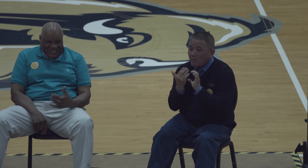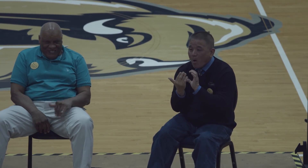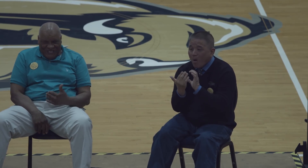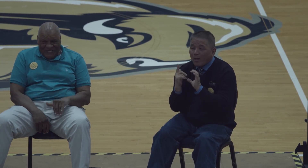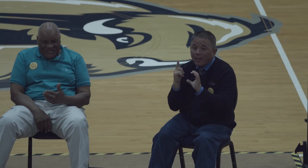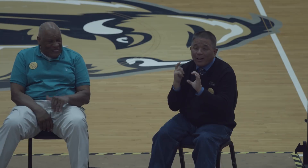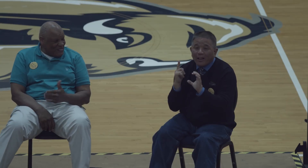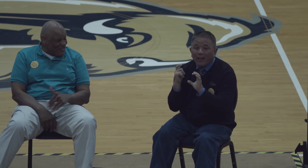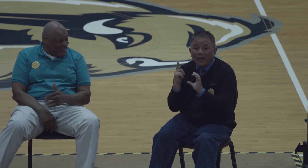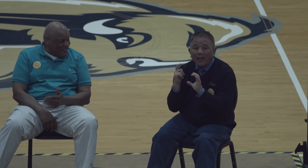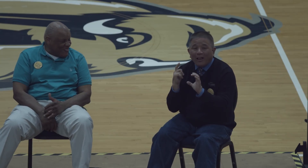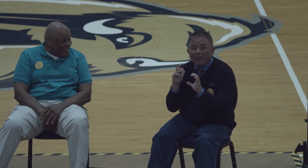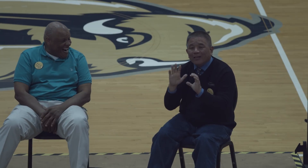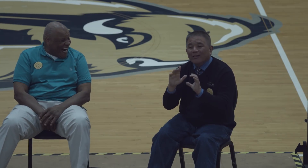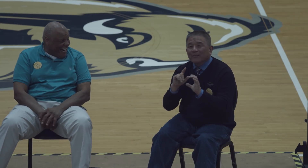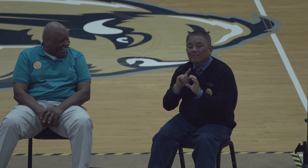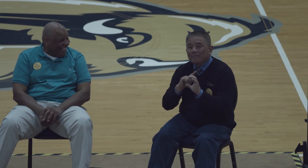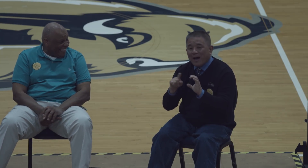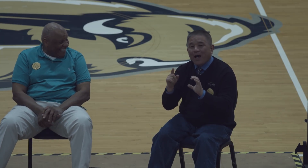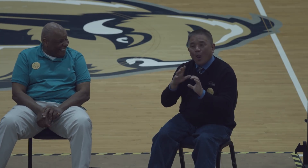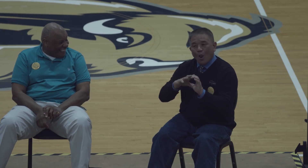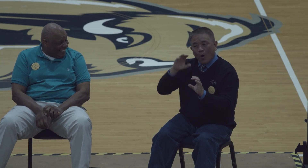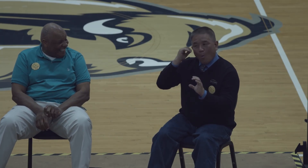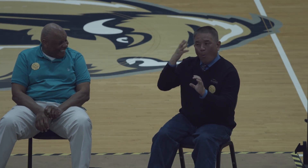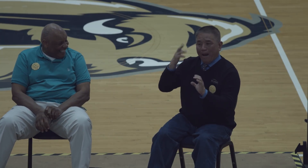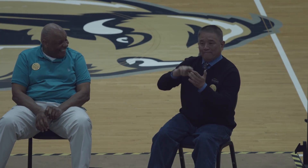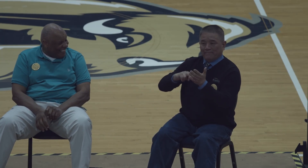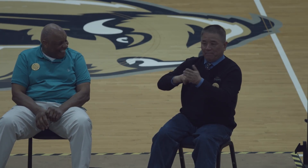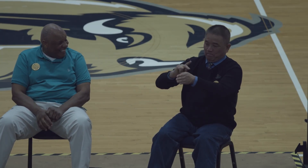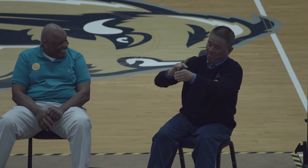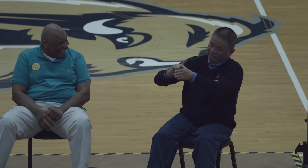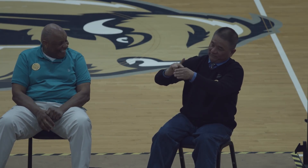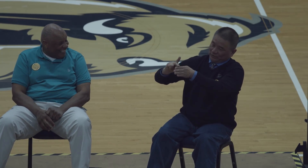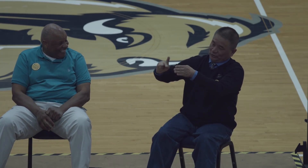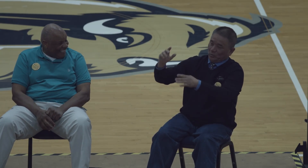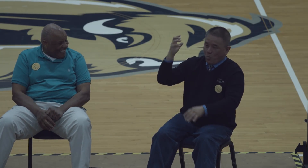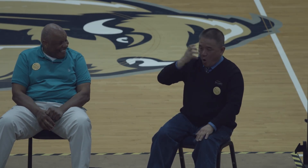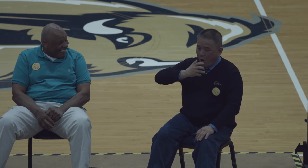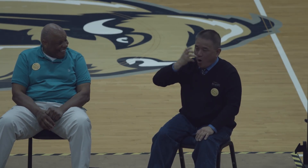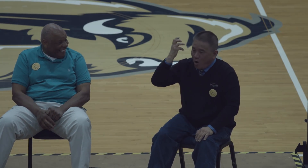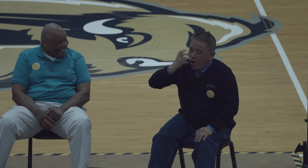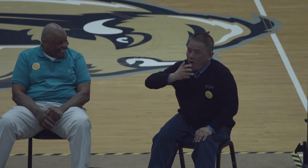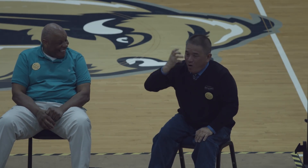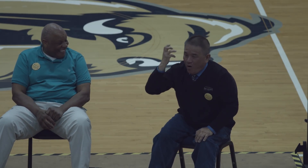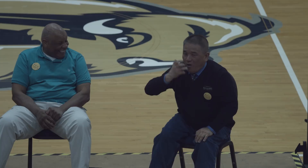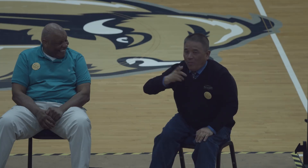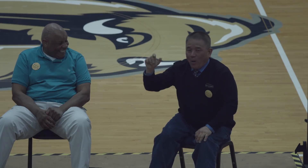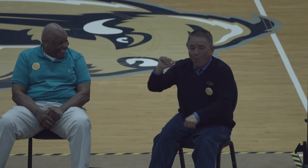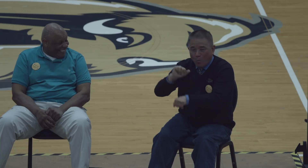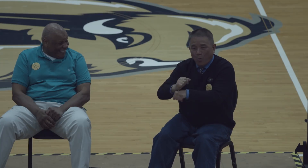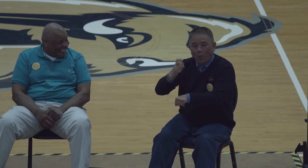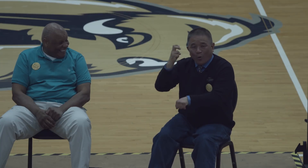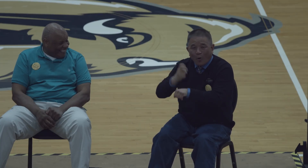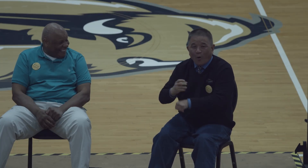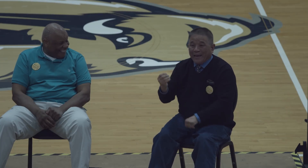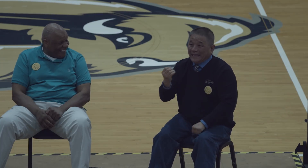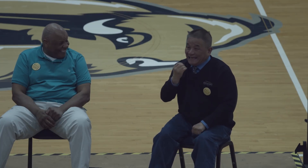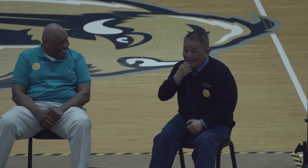little camera, humble as it was. But I learned what professionalism was right then. I learned